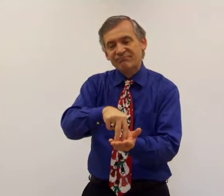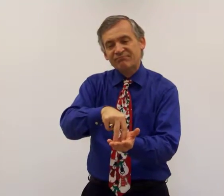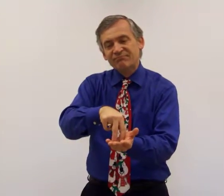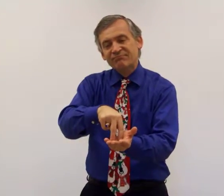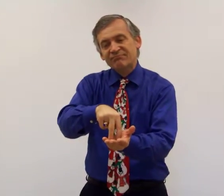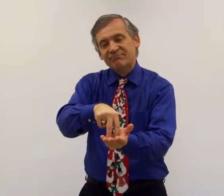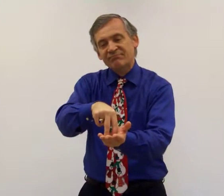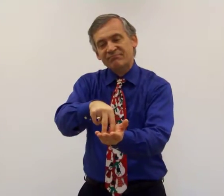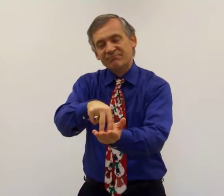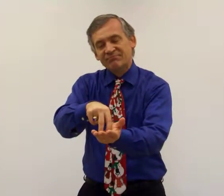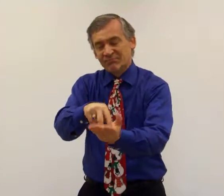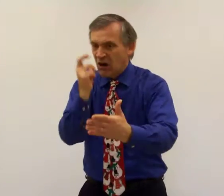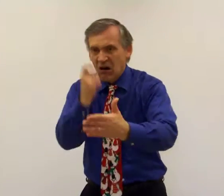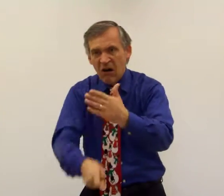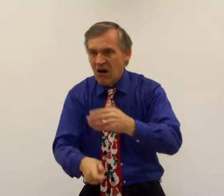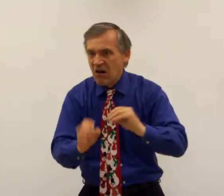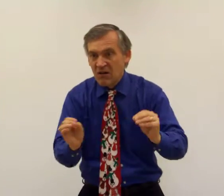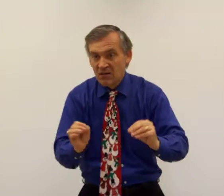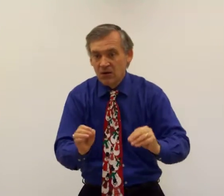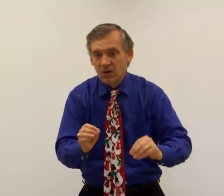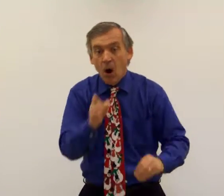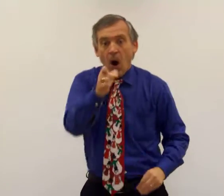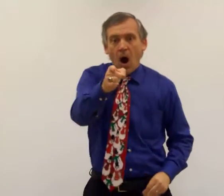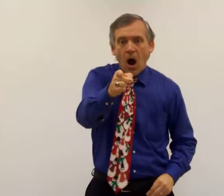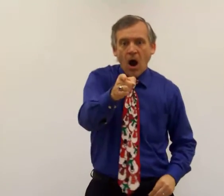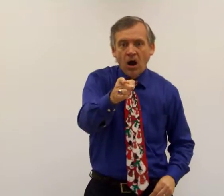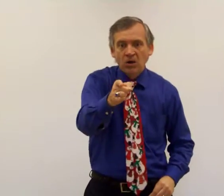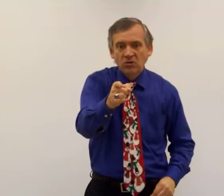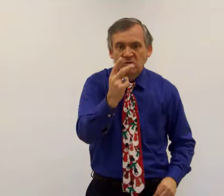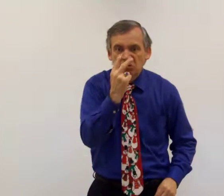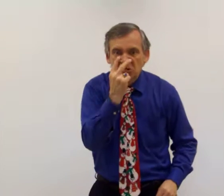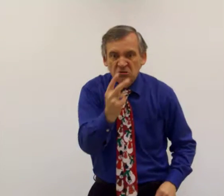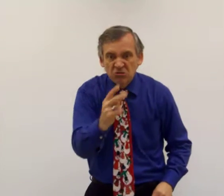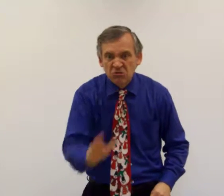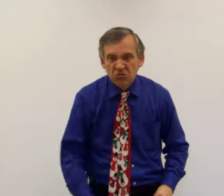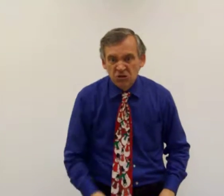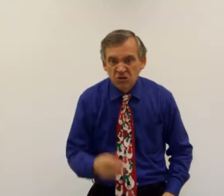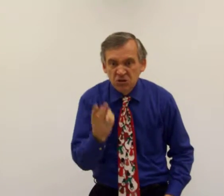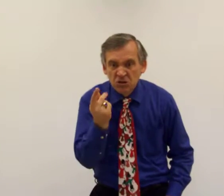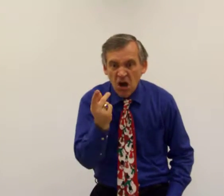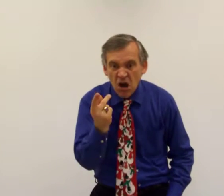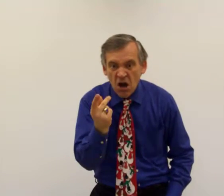The dog Cerberus, the three-headed monster who guards Hades' gate,